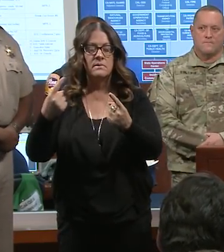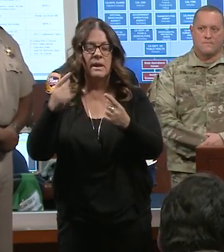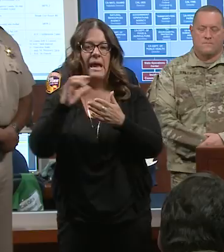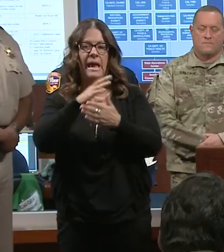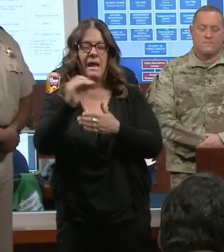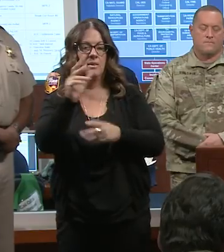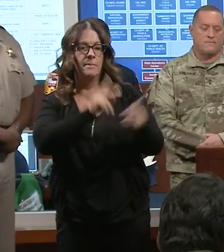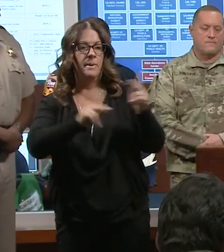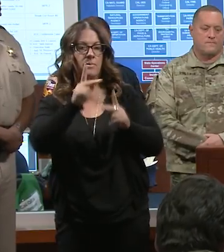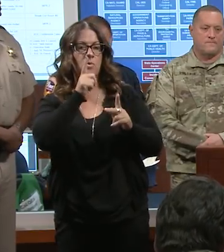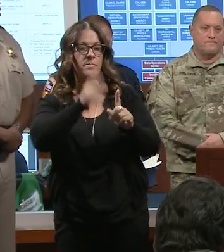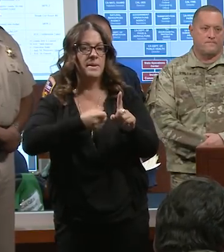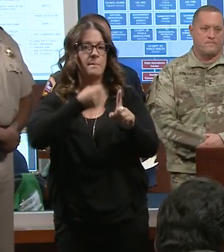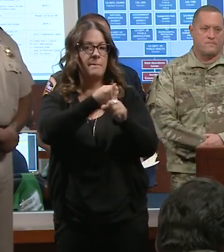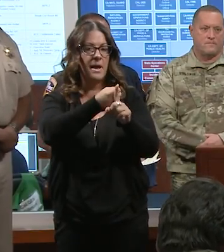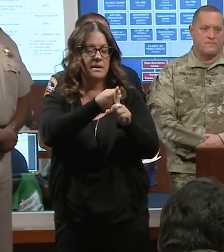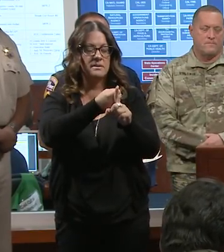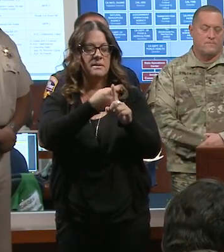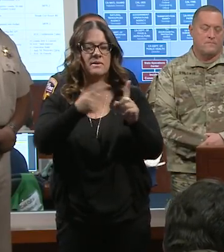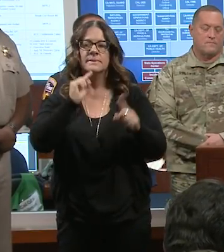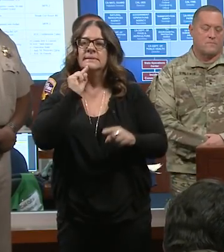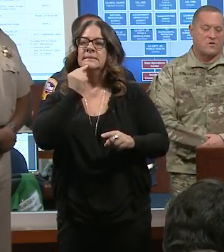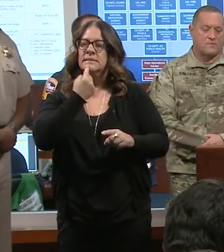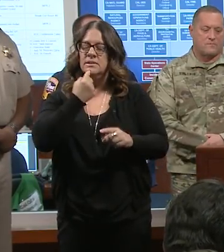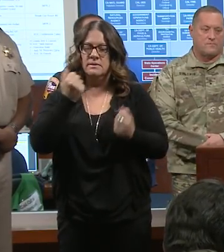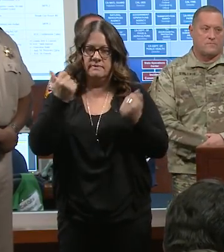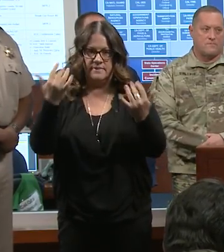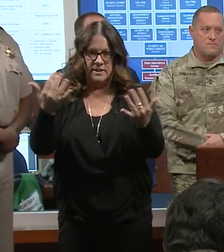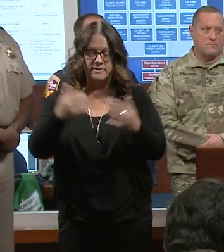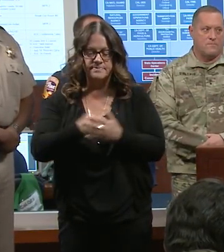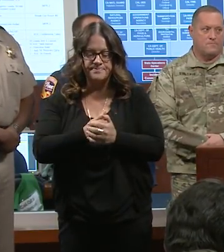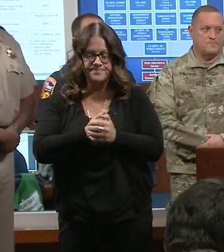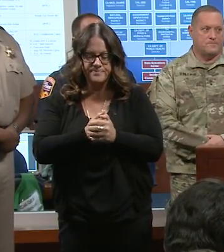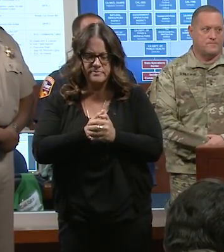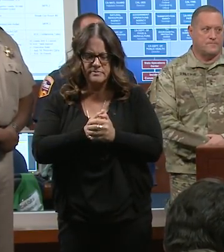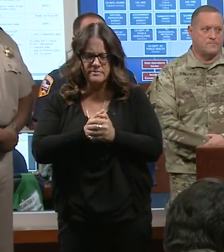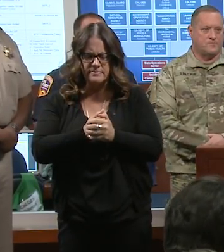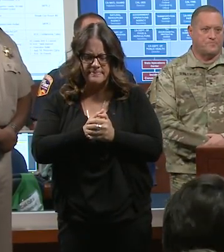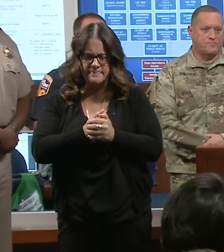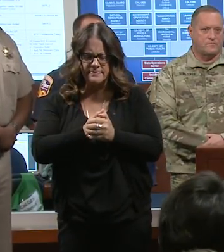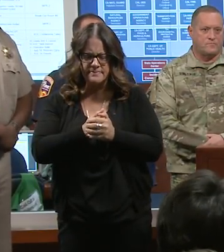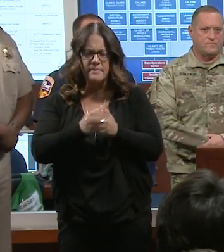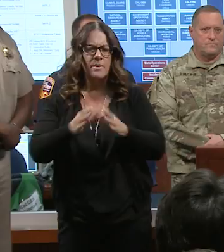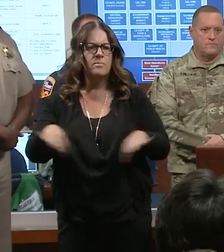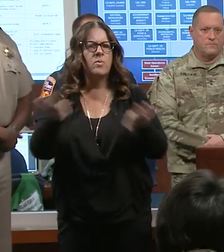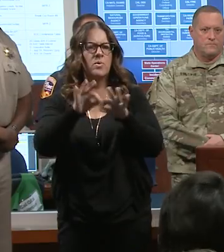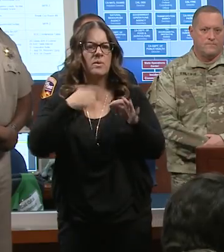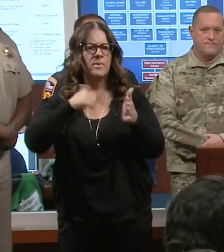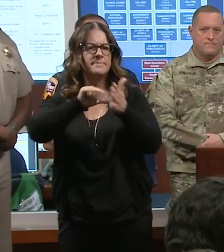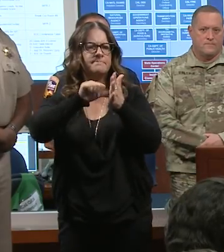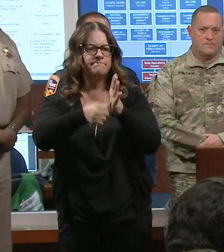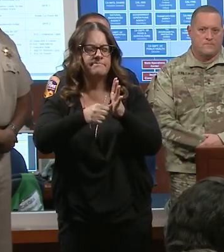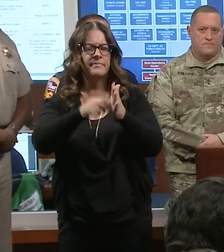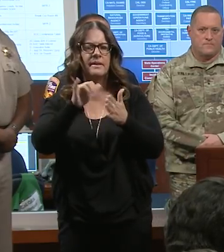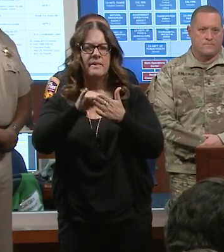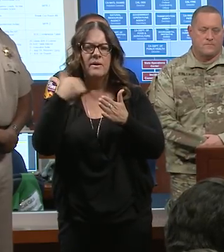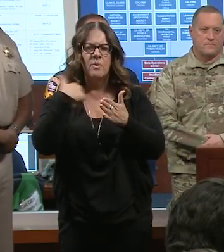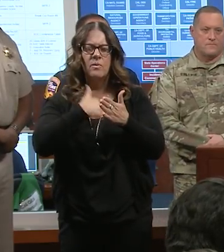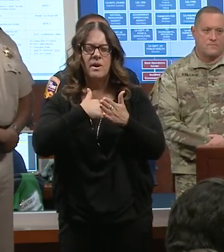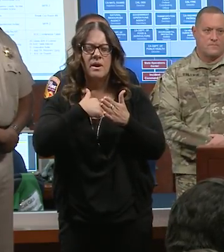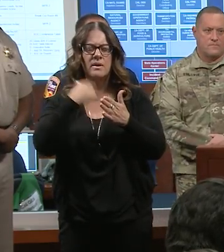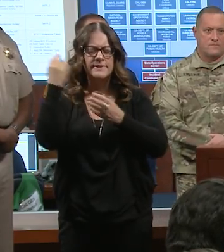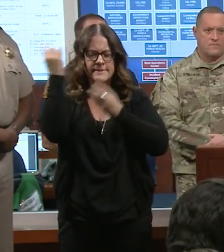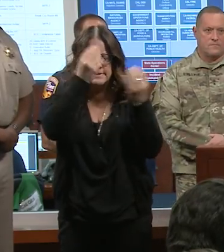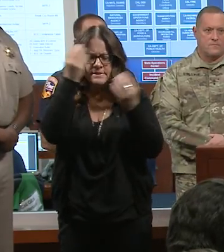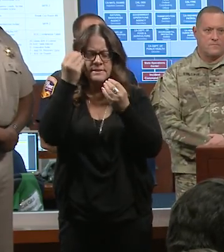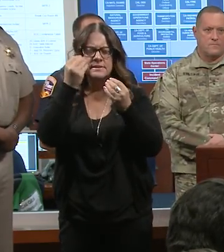very serious wildfire. And I just want to start off by reiterating that we are constantly thinking about and praying about those that